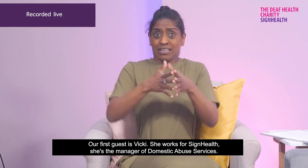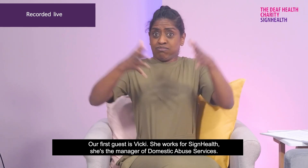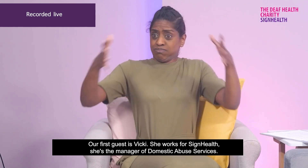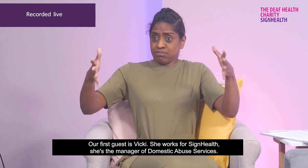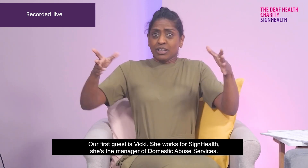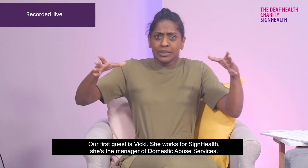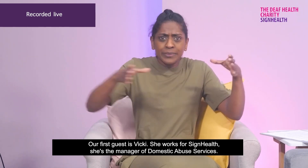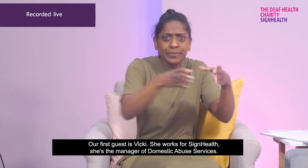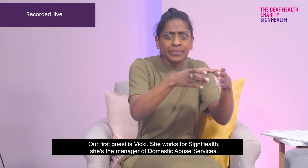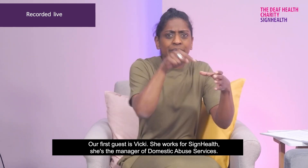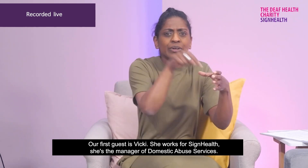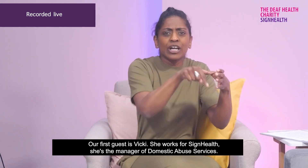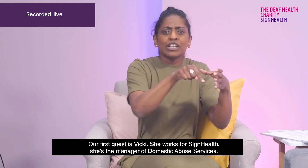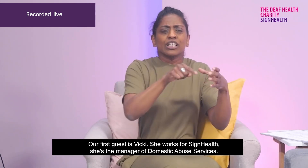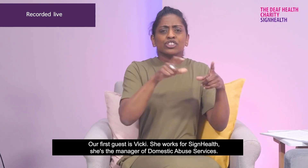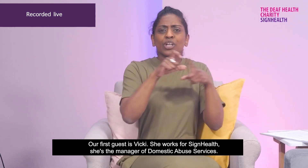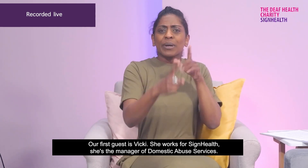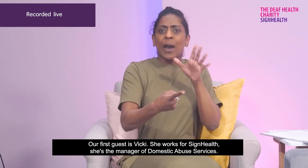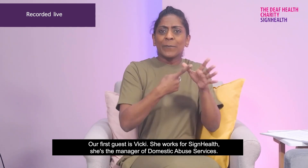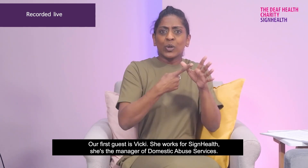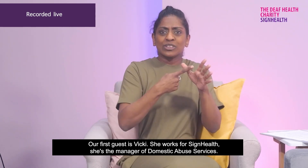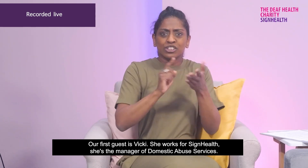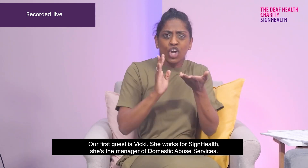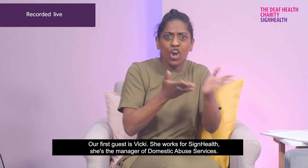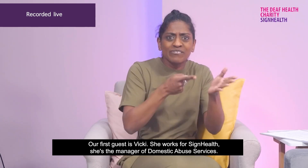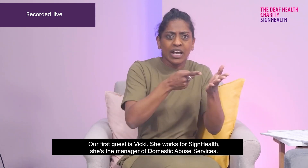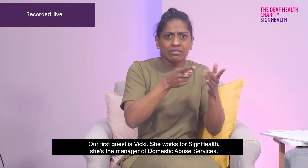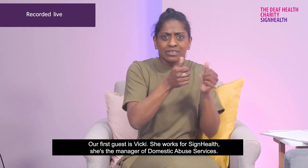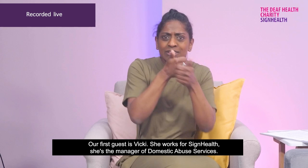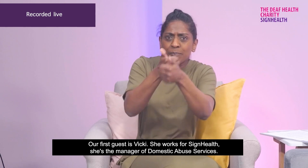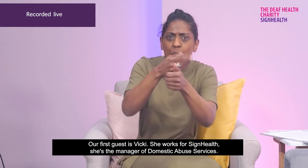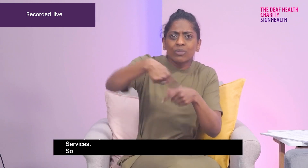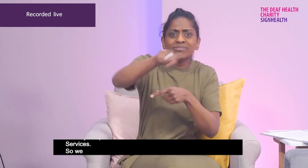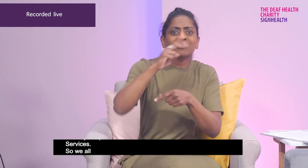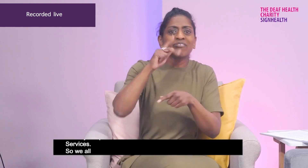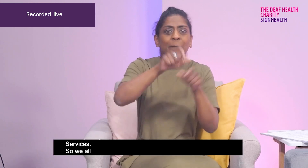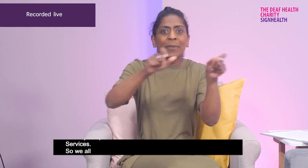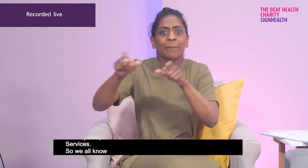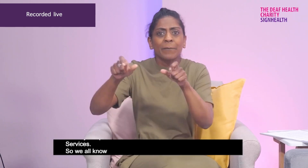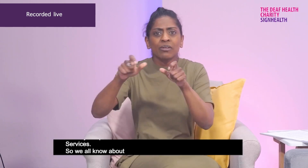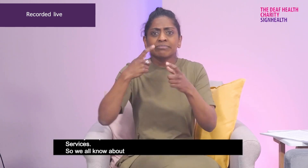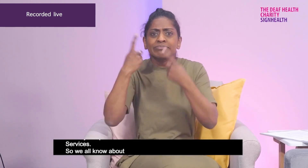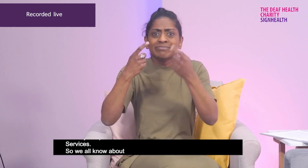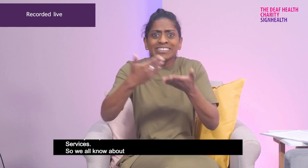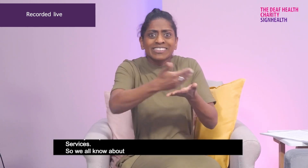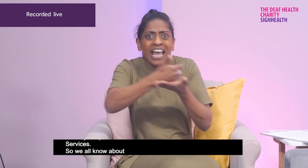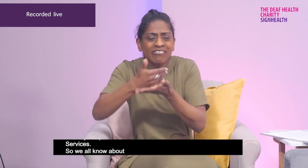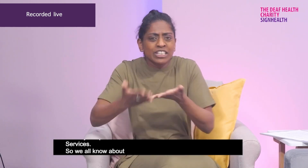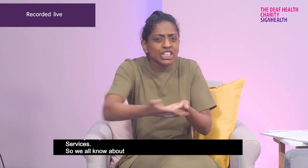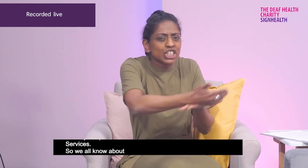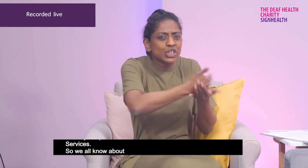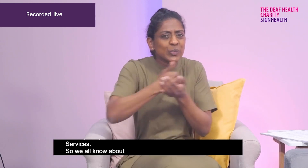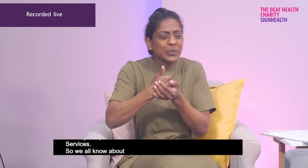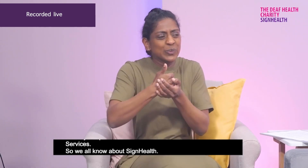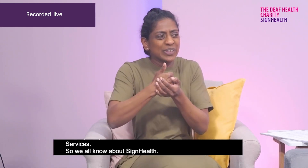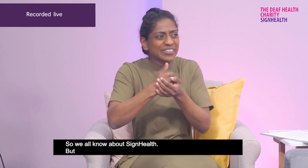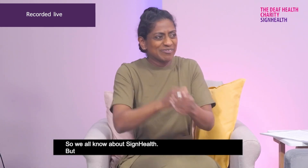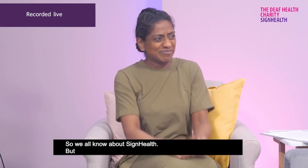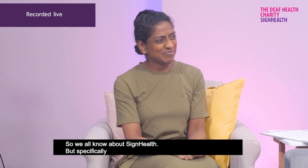the manager of the domestic abuse services. So we all know about SignHealth, but specifically the